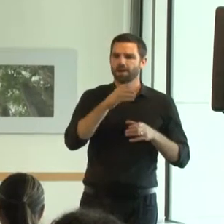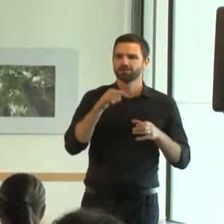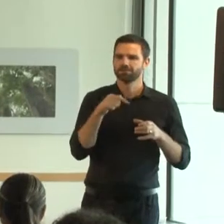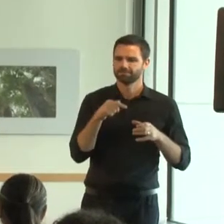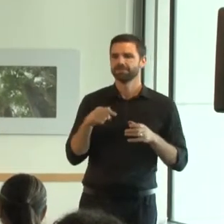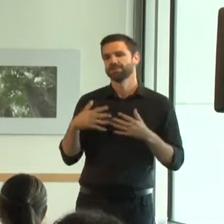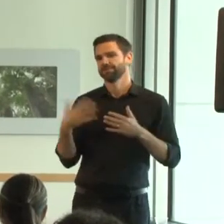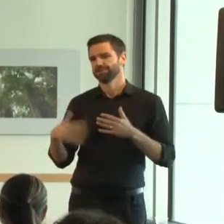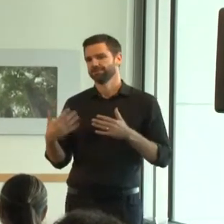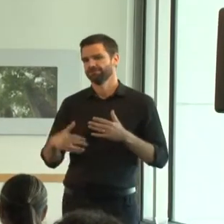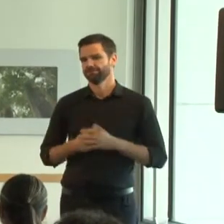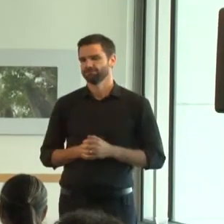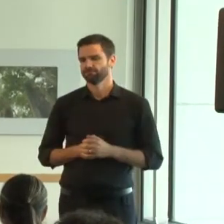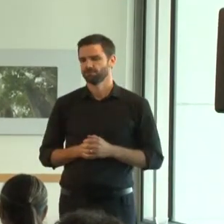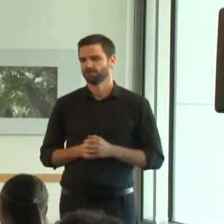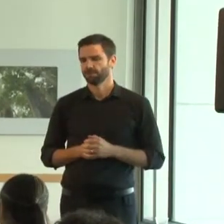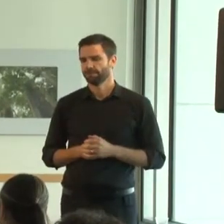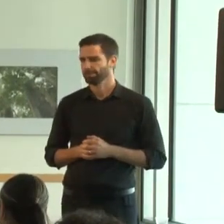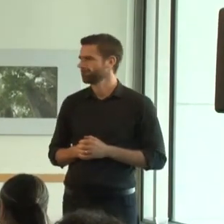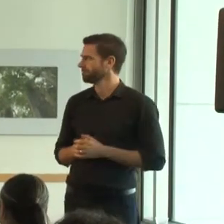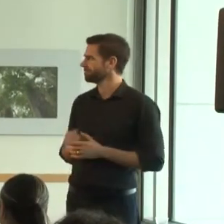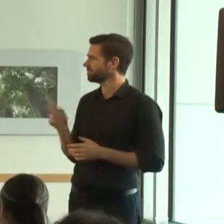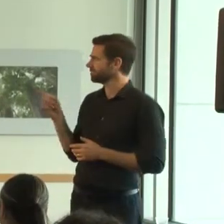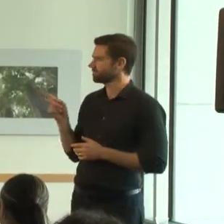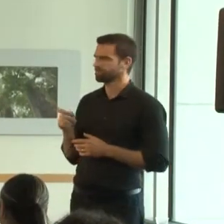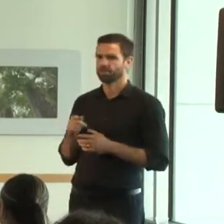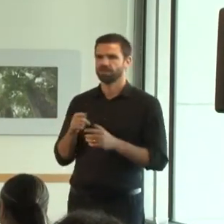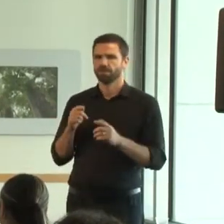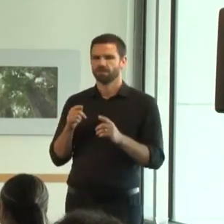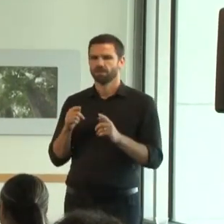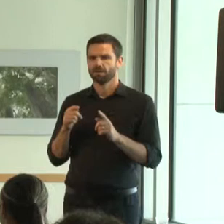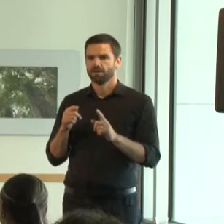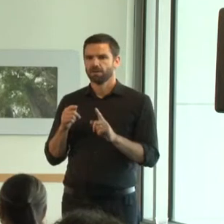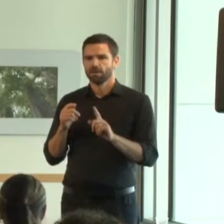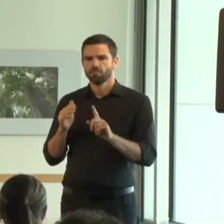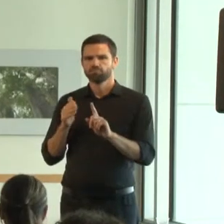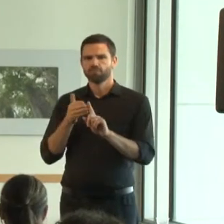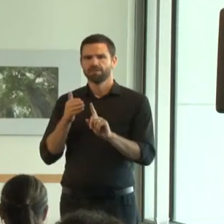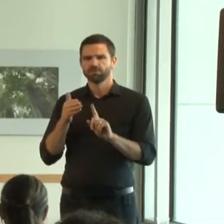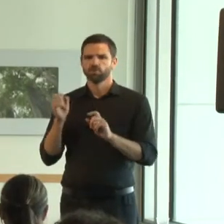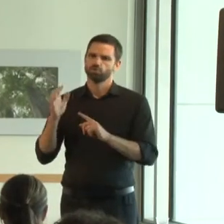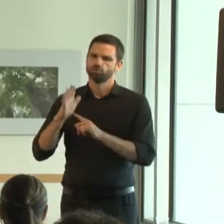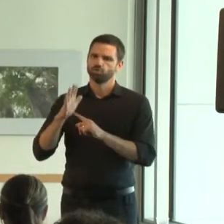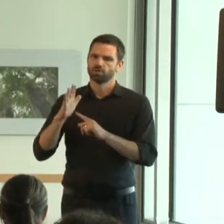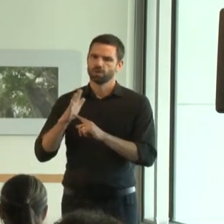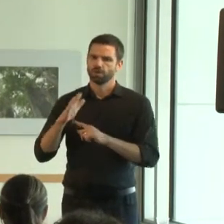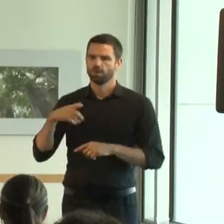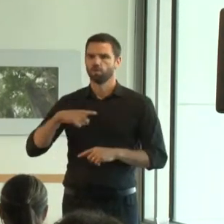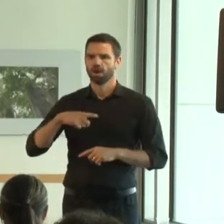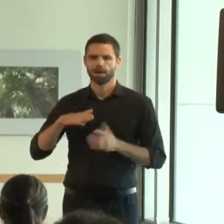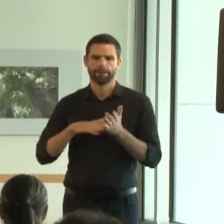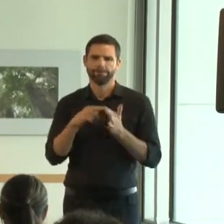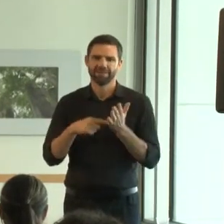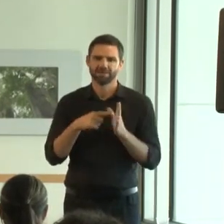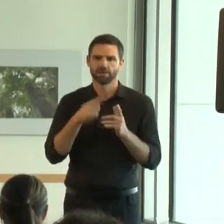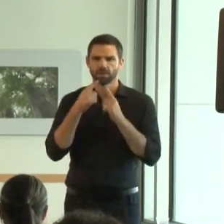do. It's provenance crucial, though, because if we strip out the metadata, say from an email, we tell you who it's from